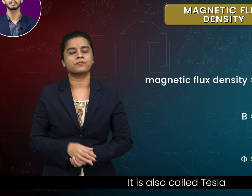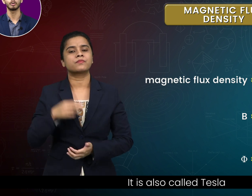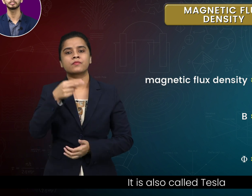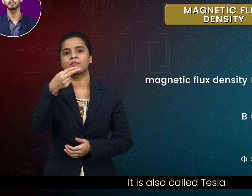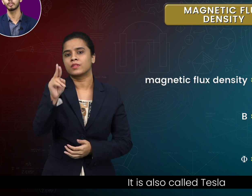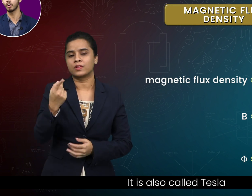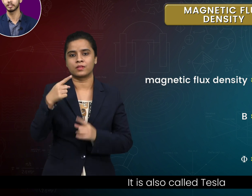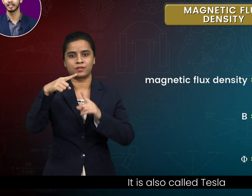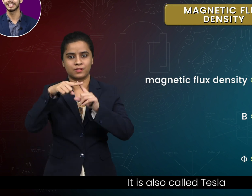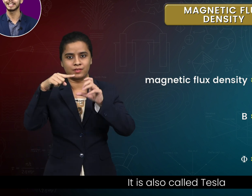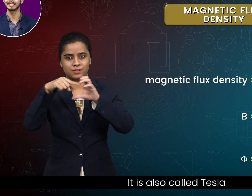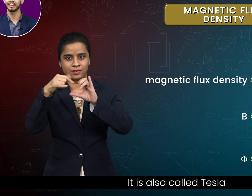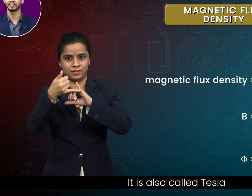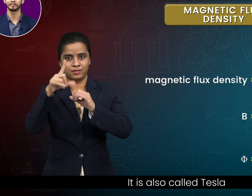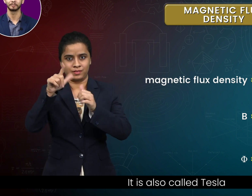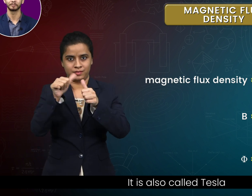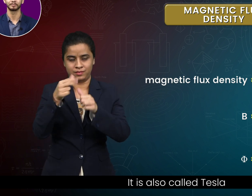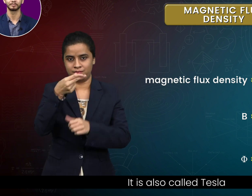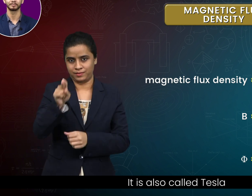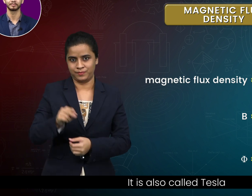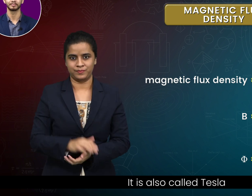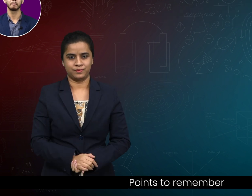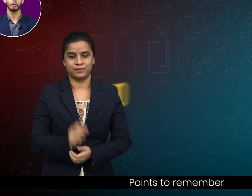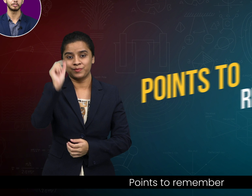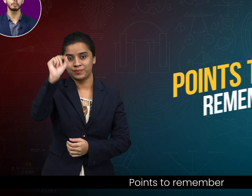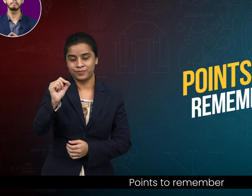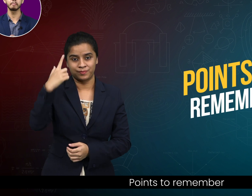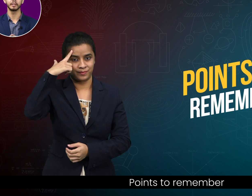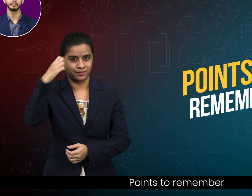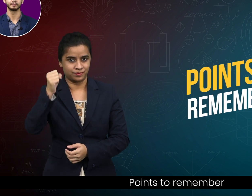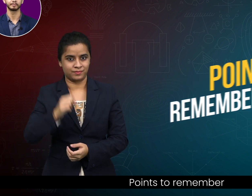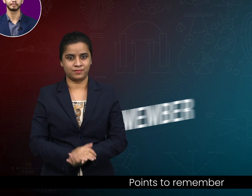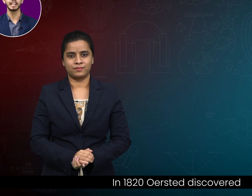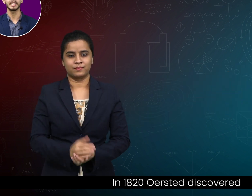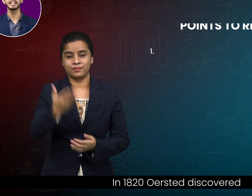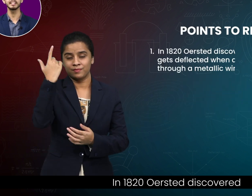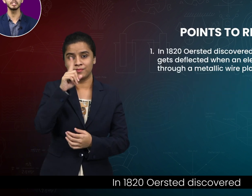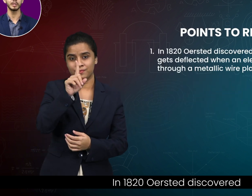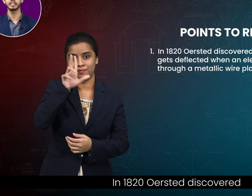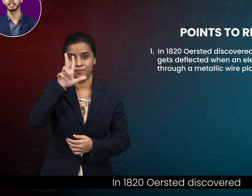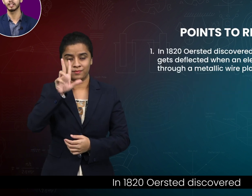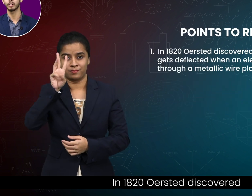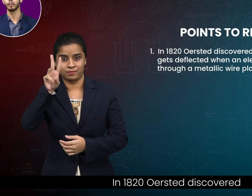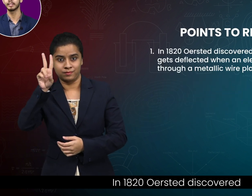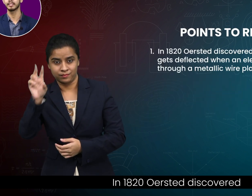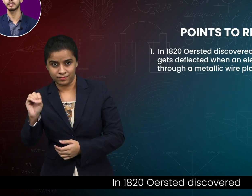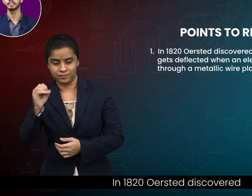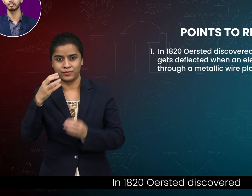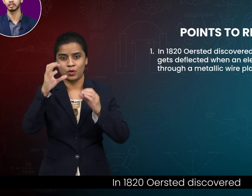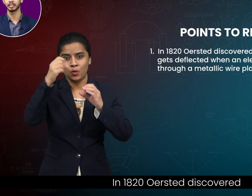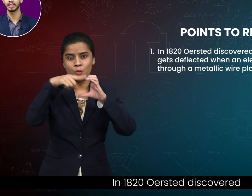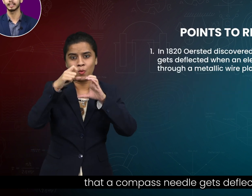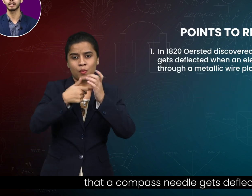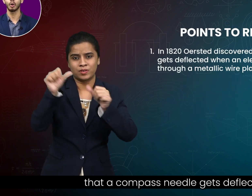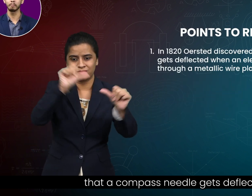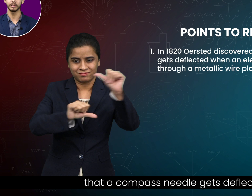It is also called Tesla. Points to remember. In 1820, Oersted